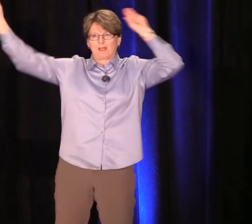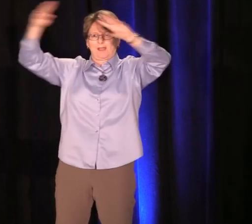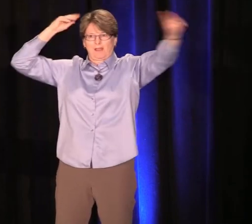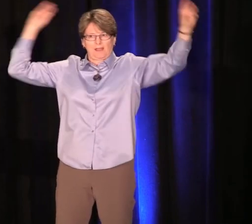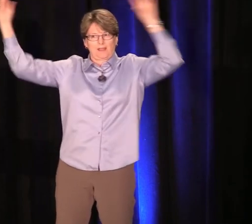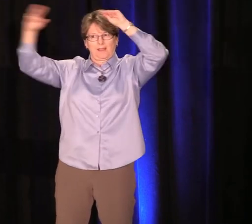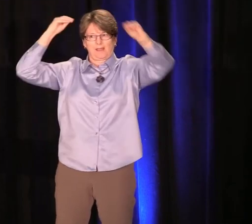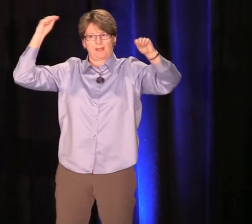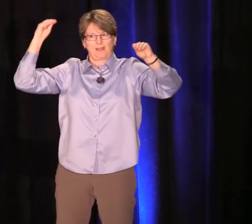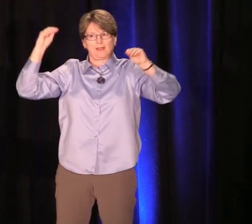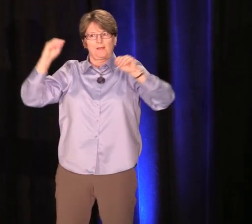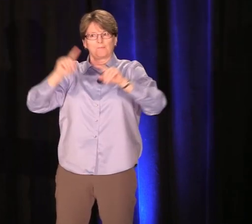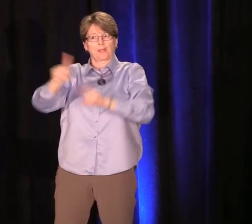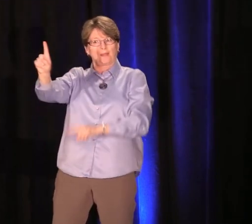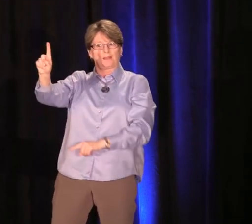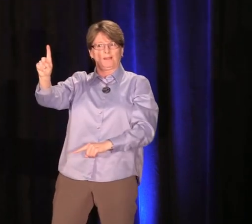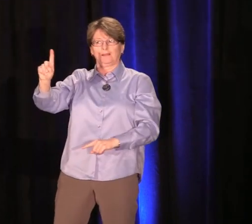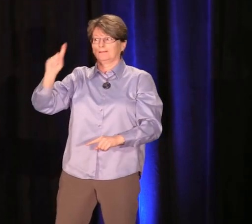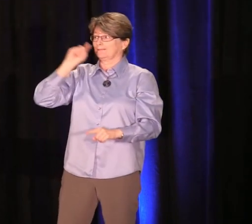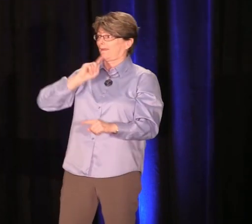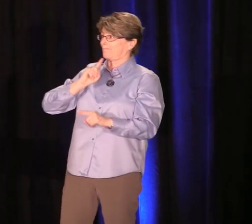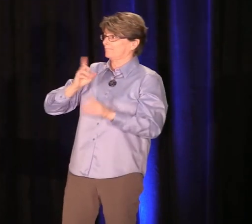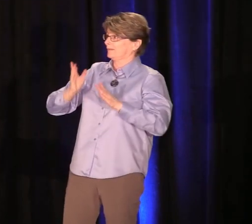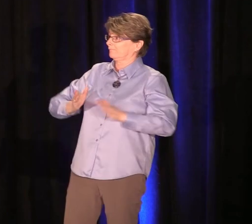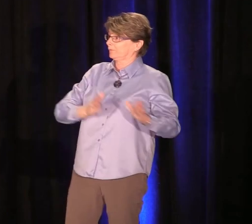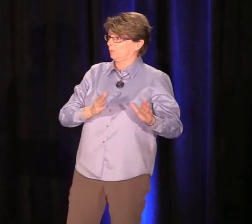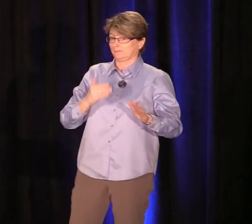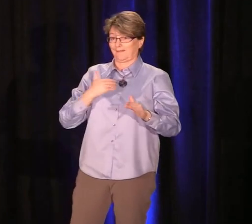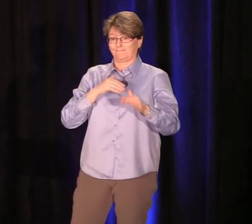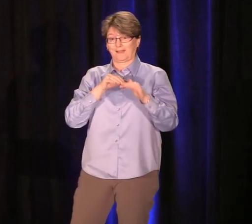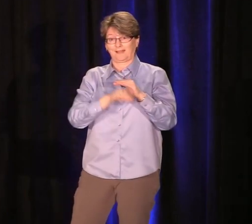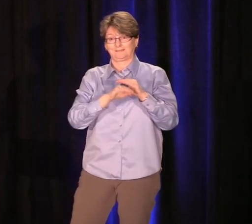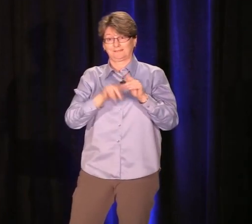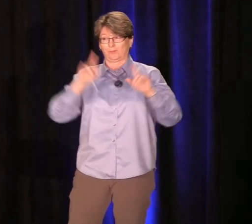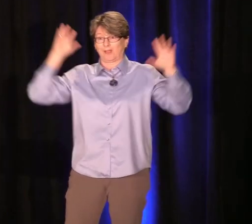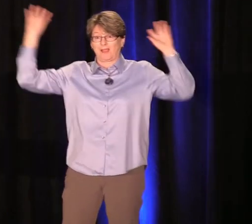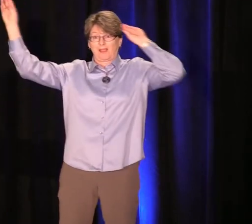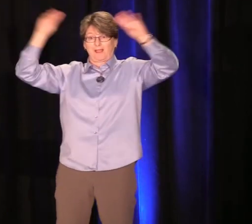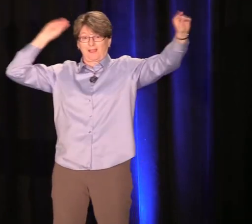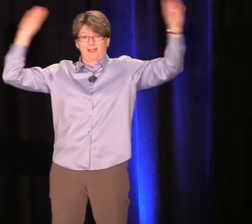Incidential learning is taking in your environment and you can take in whatever you want.